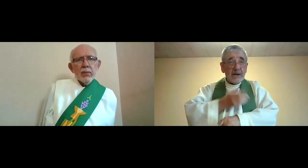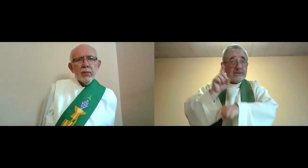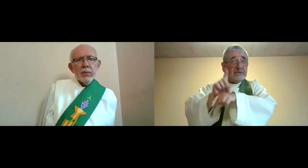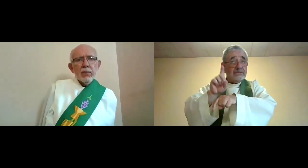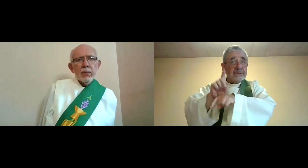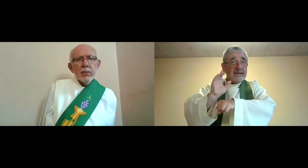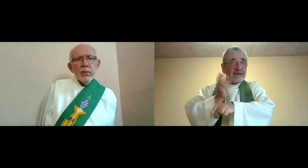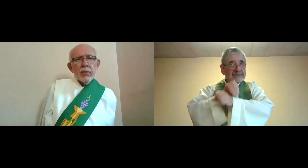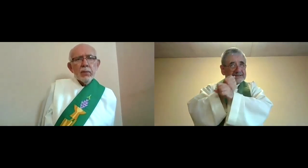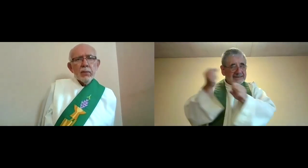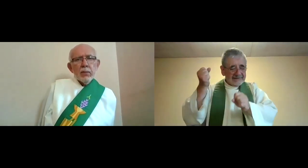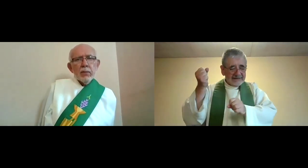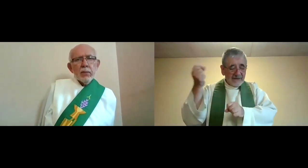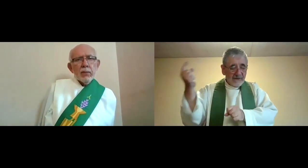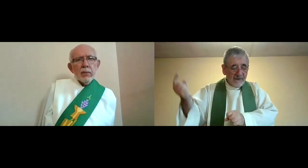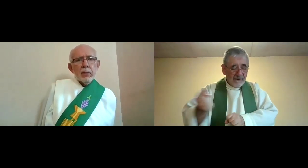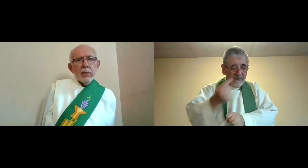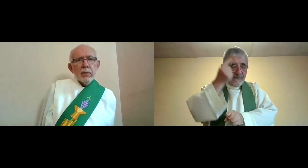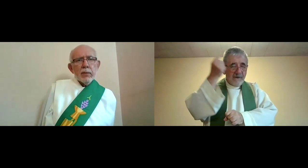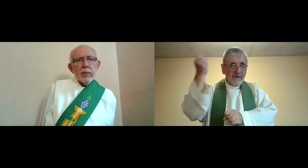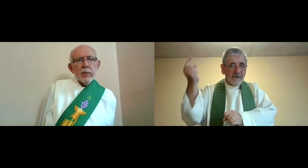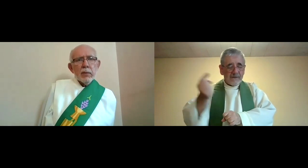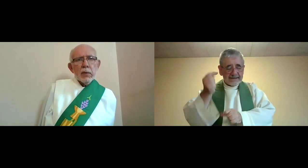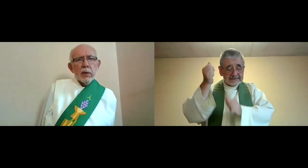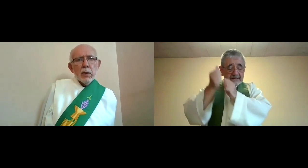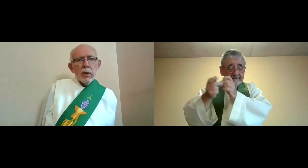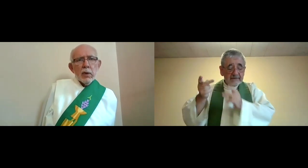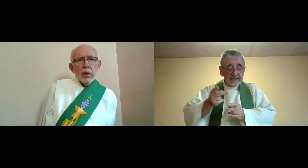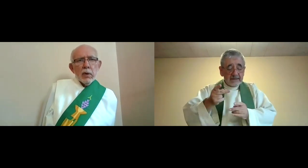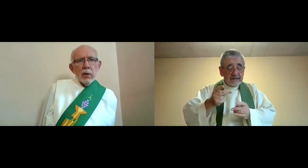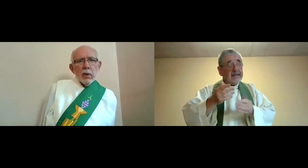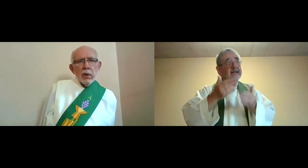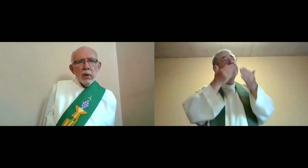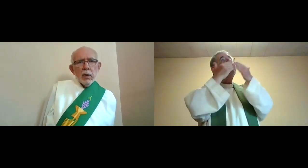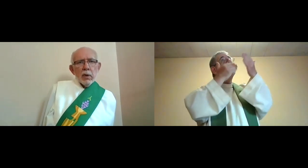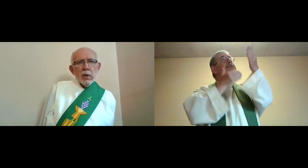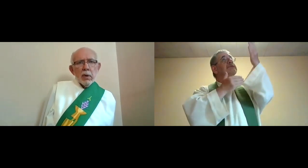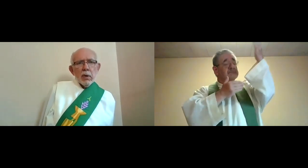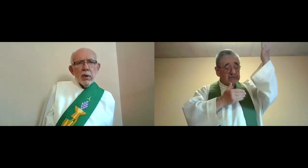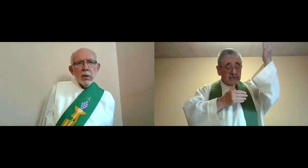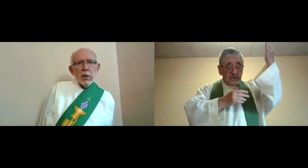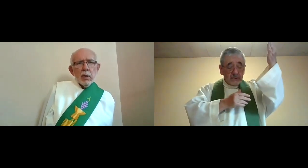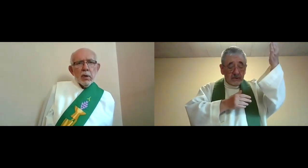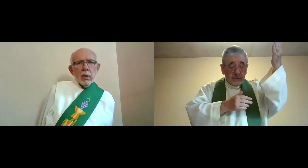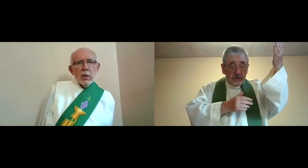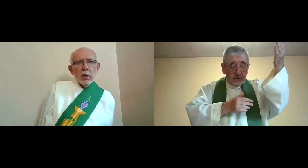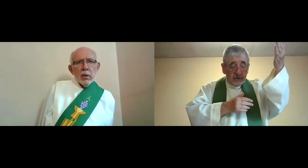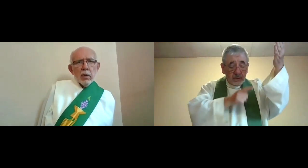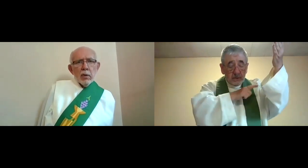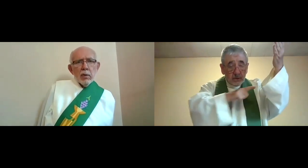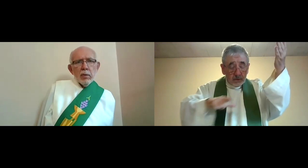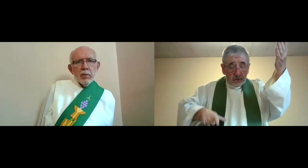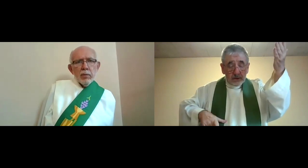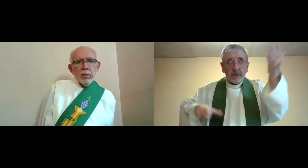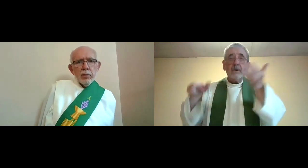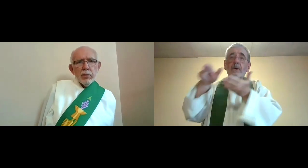and just, our duty and our salvation, always and everywhere, to give thanks, Lord,